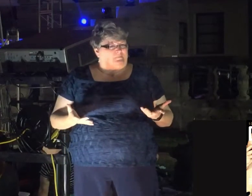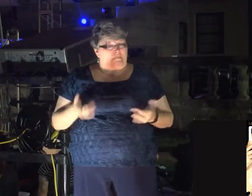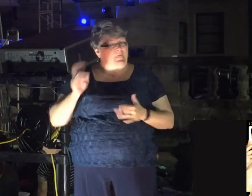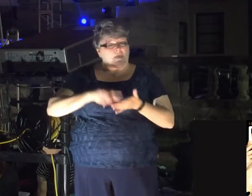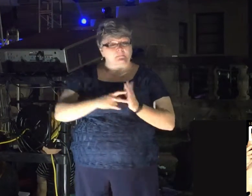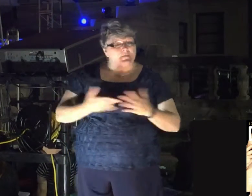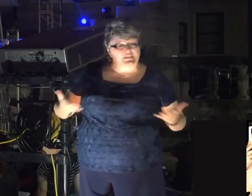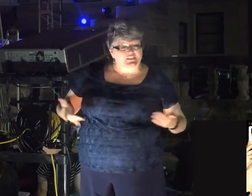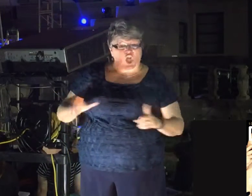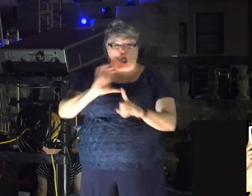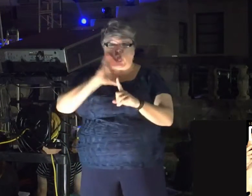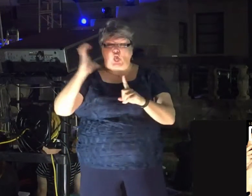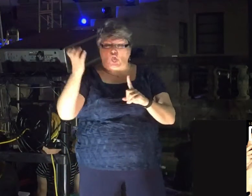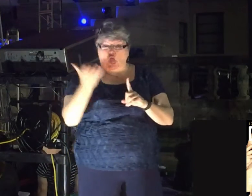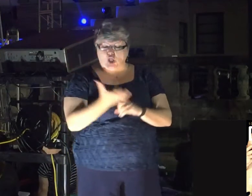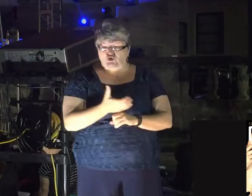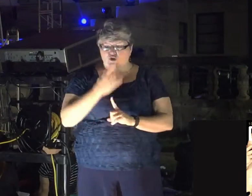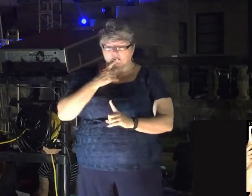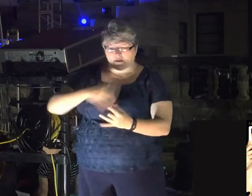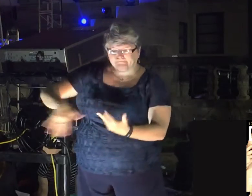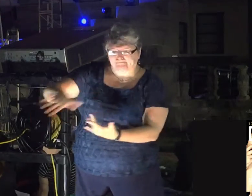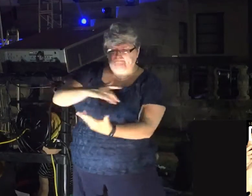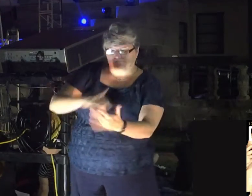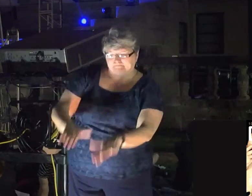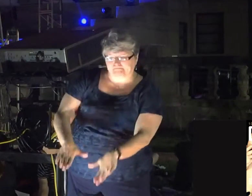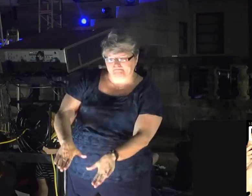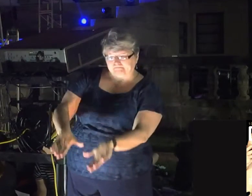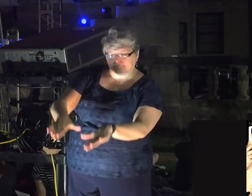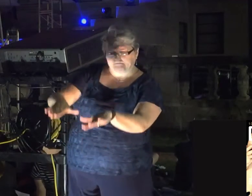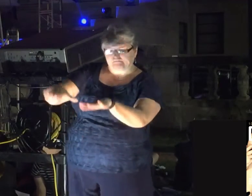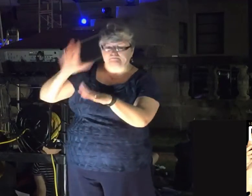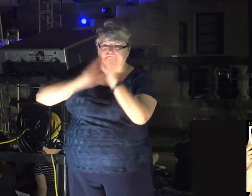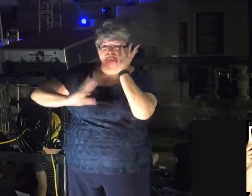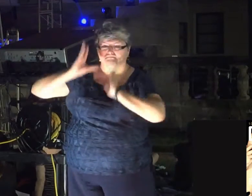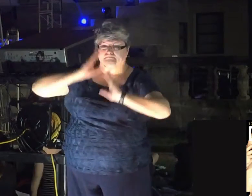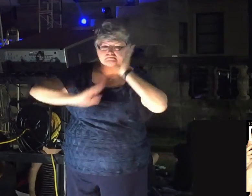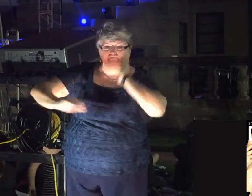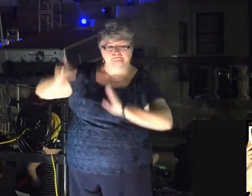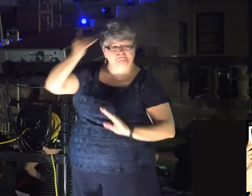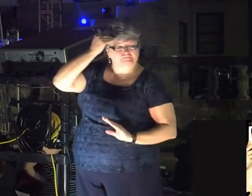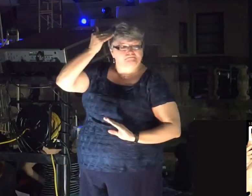mean? And what it means is the culture has been socializing young